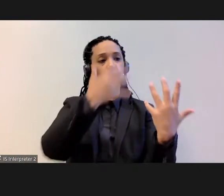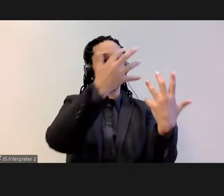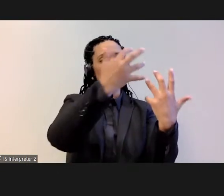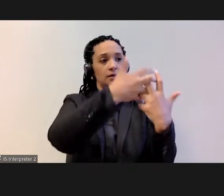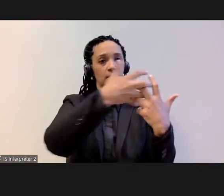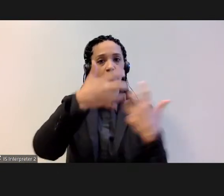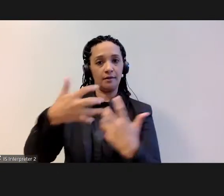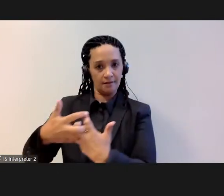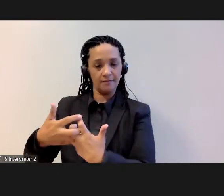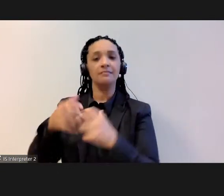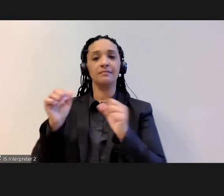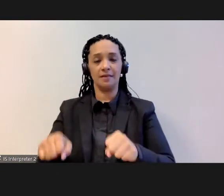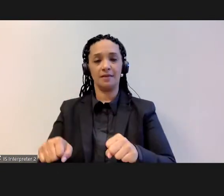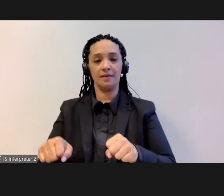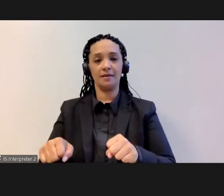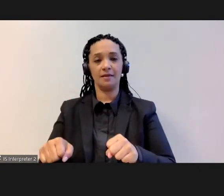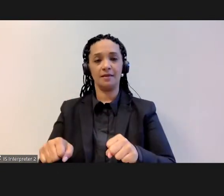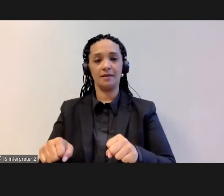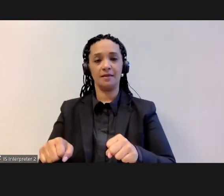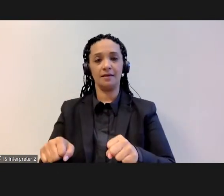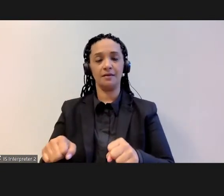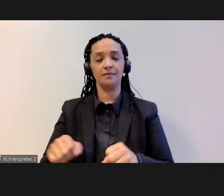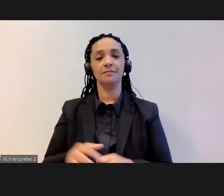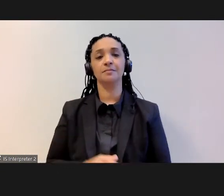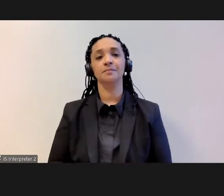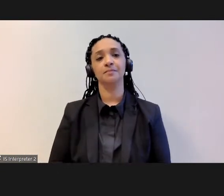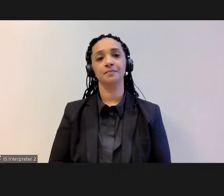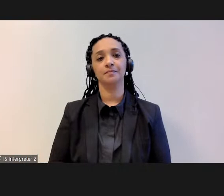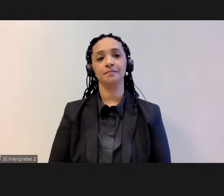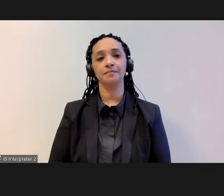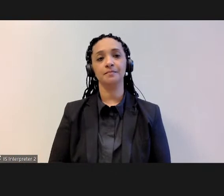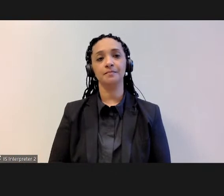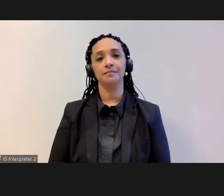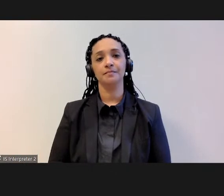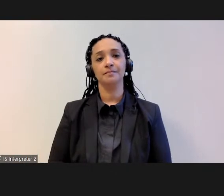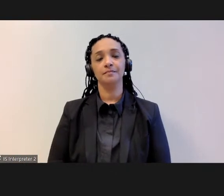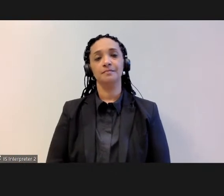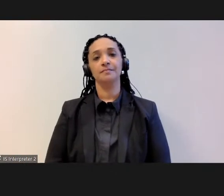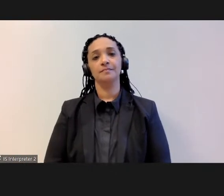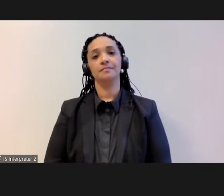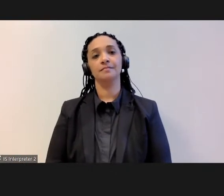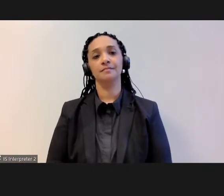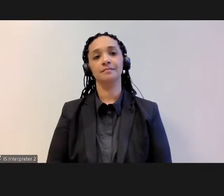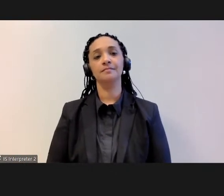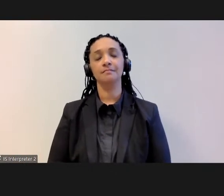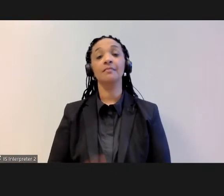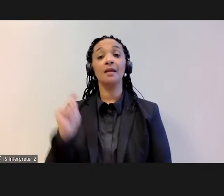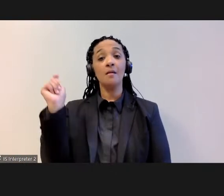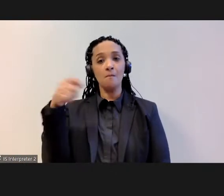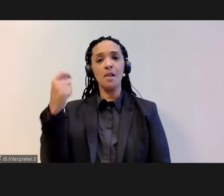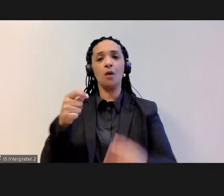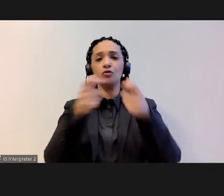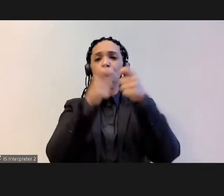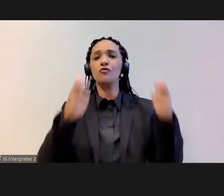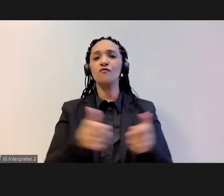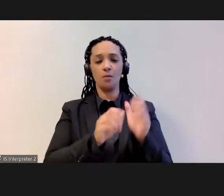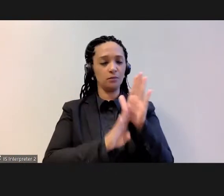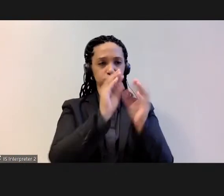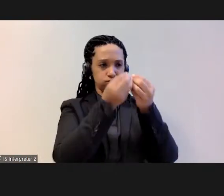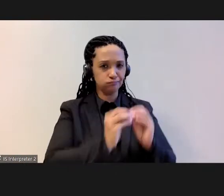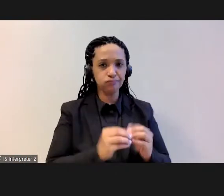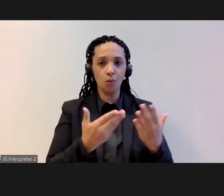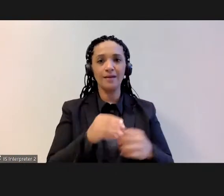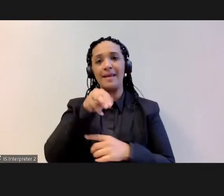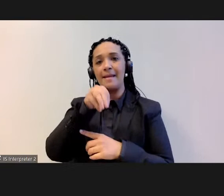goals. Malawi has also developed an M&E framework to track the progress